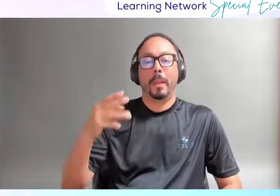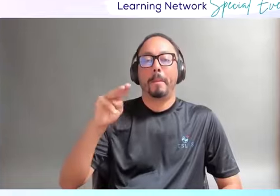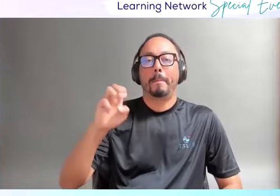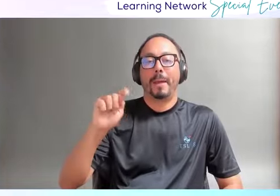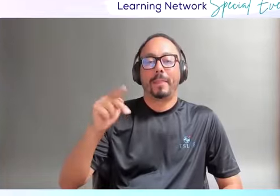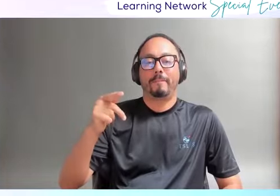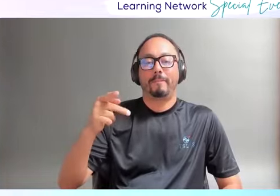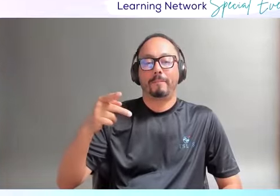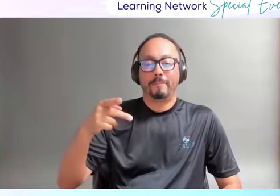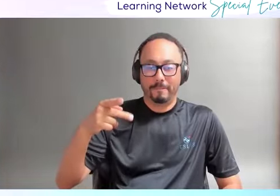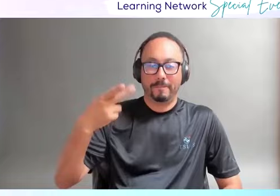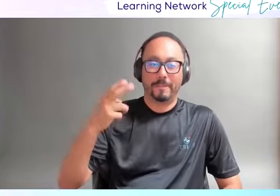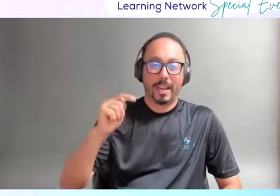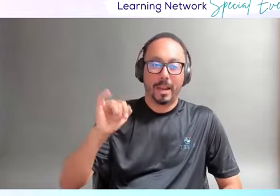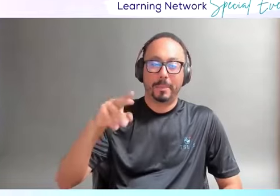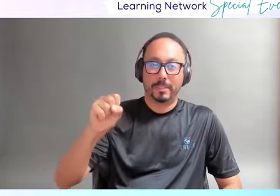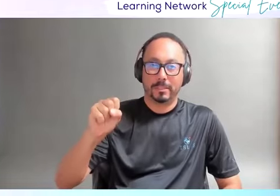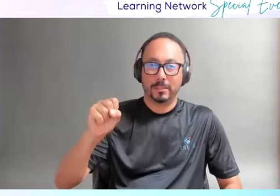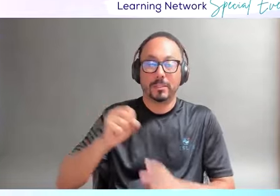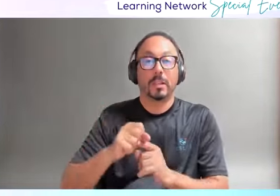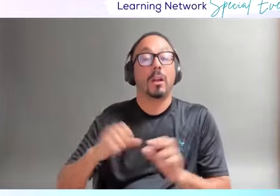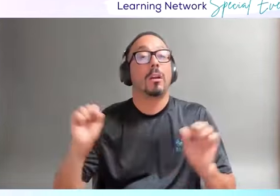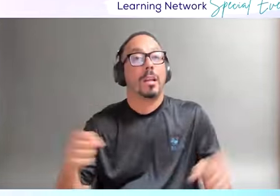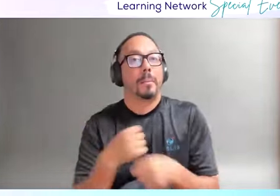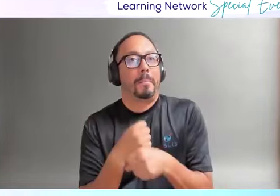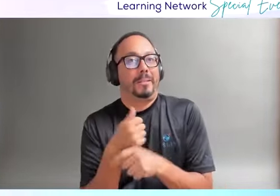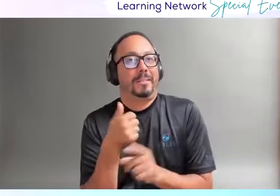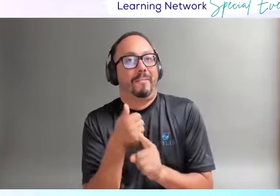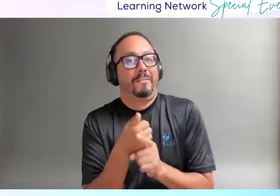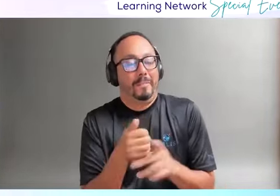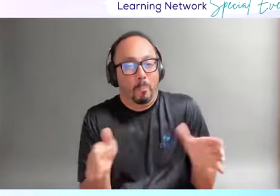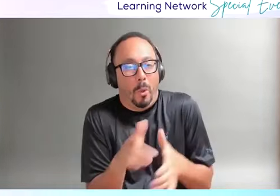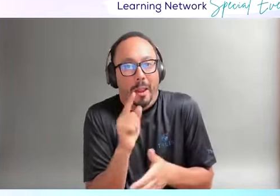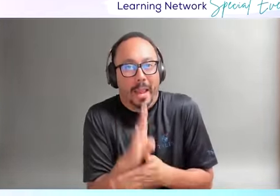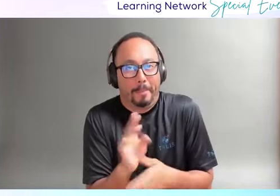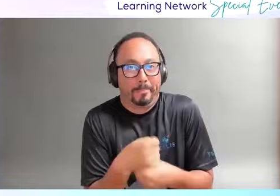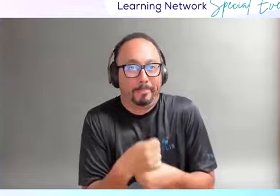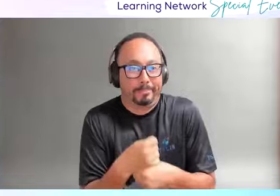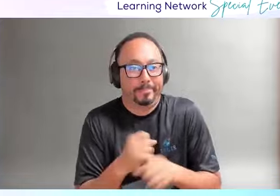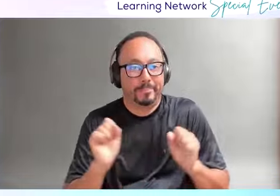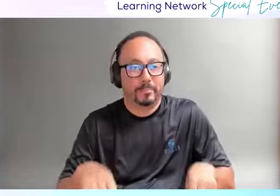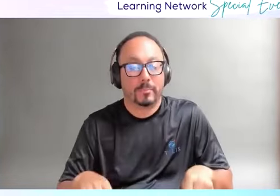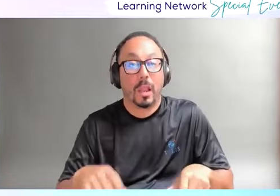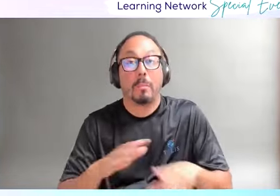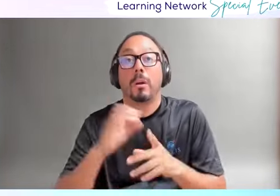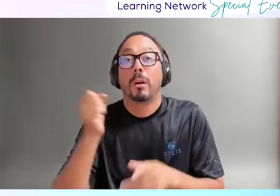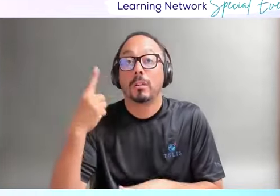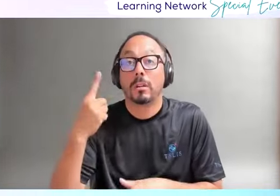be manufactured in small labs, but when taken, can create unpredictable